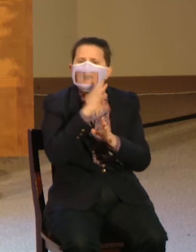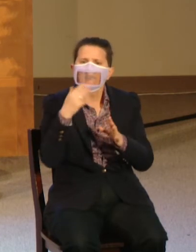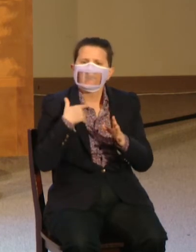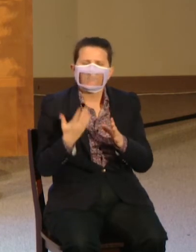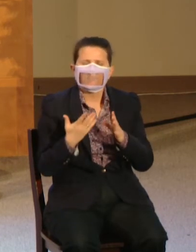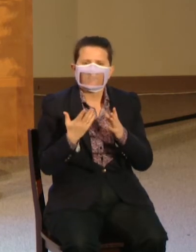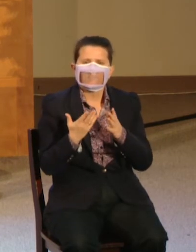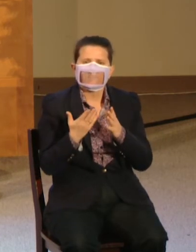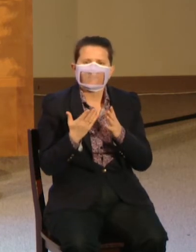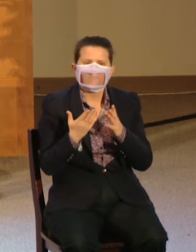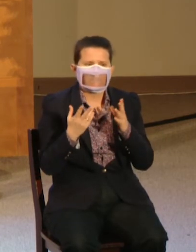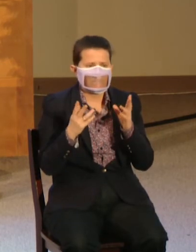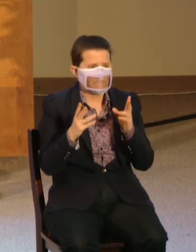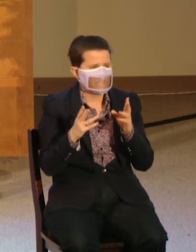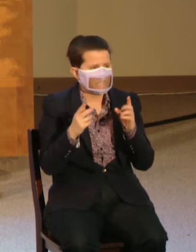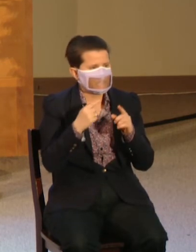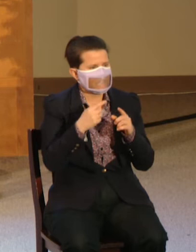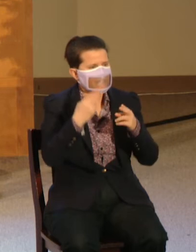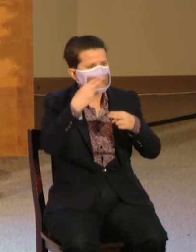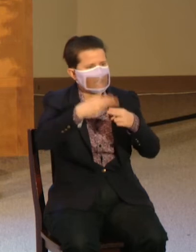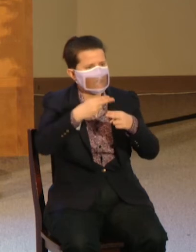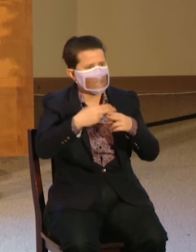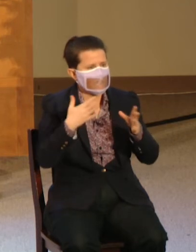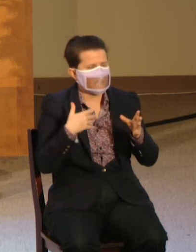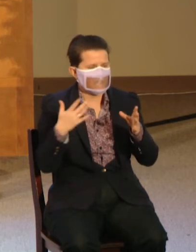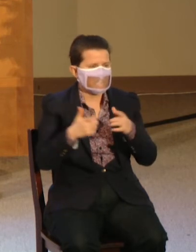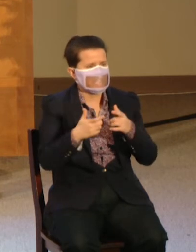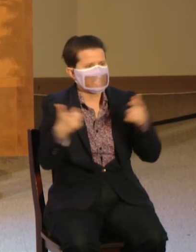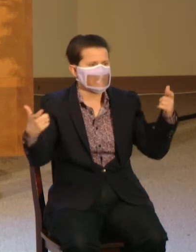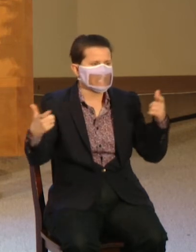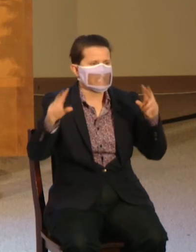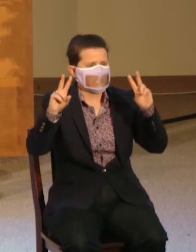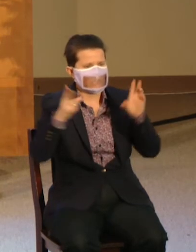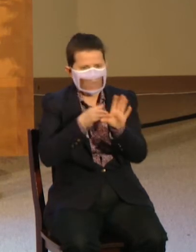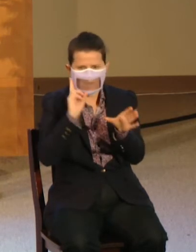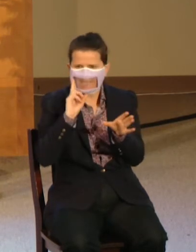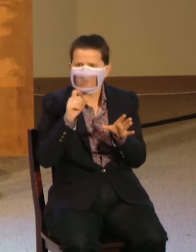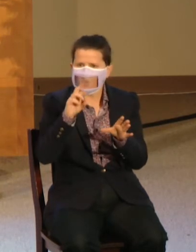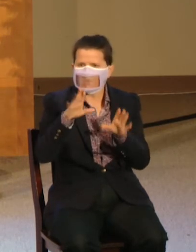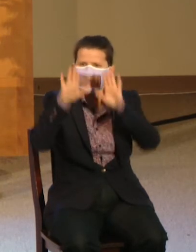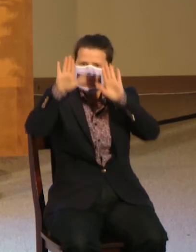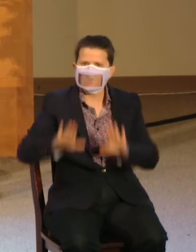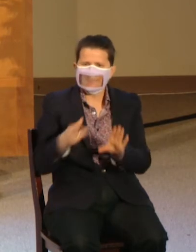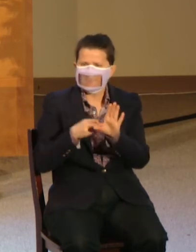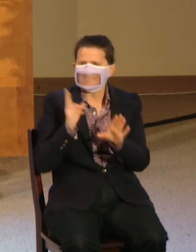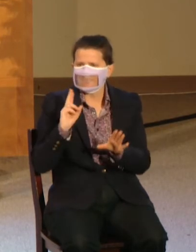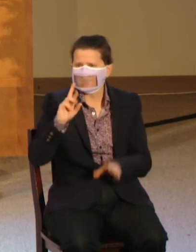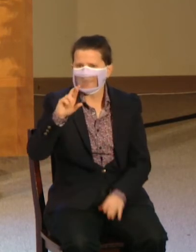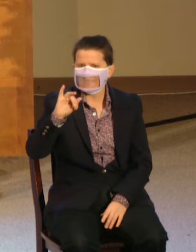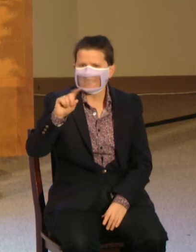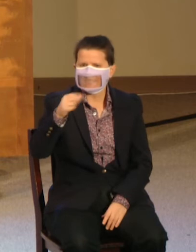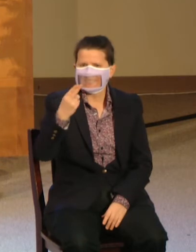something they were calling the Big Quit or the Great Resignation. And I'm sure you've seen those signs